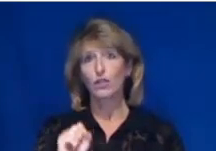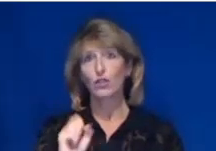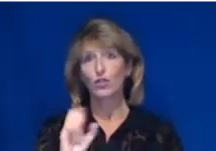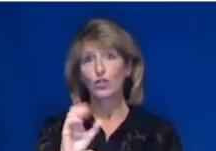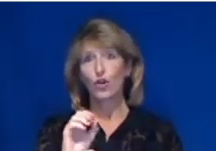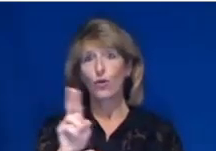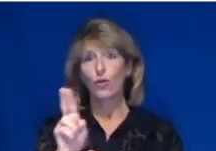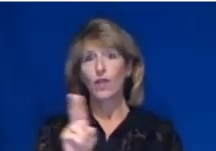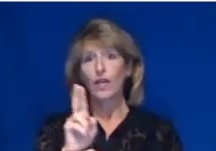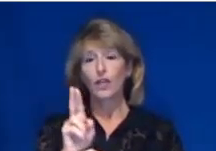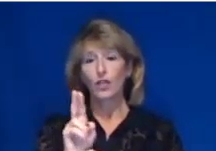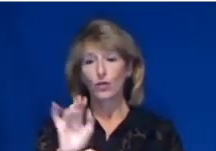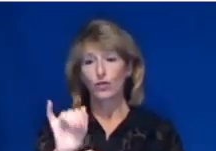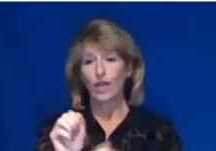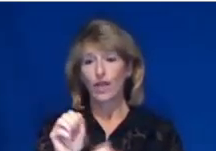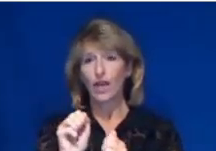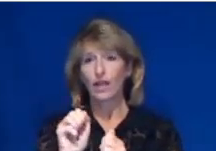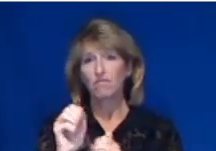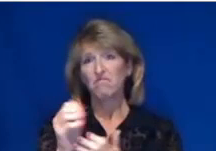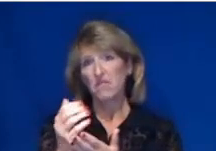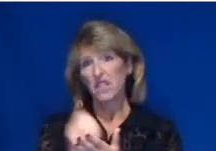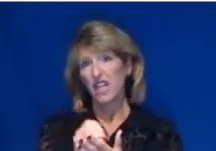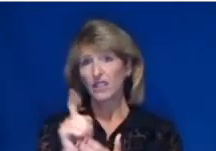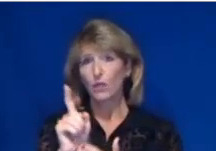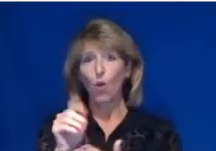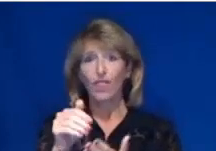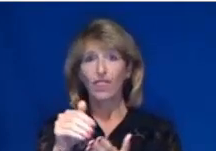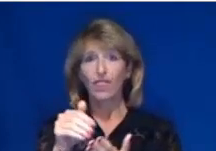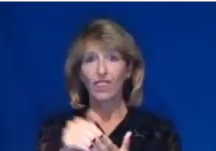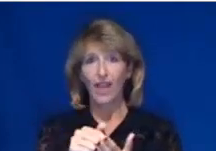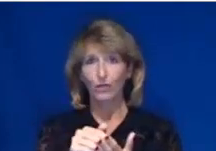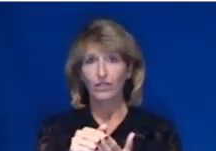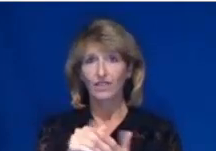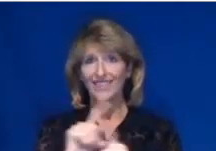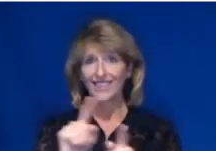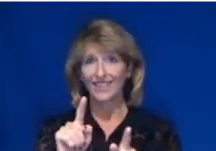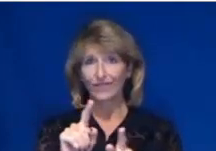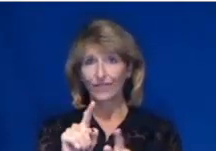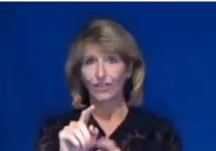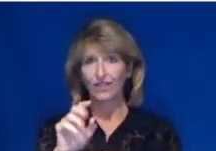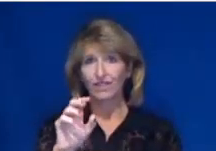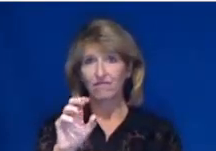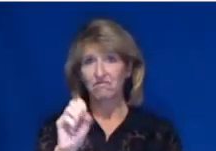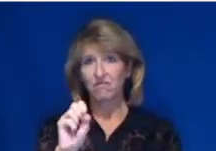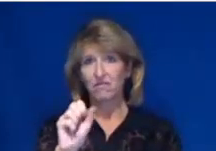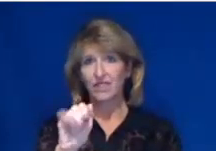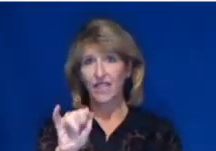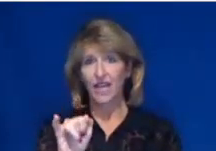Screening Inventory, for consumers who worked within vocational rehabilitation.